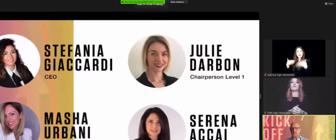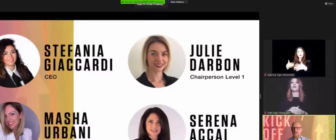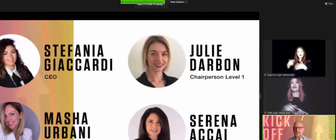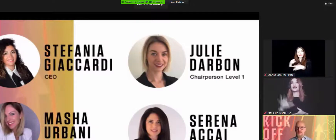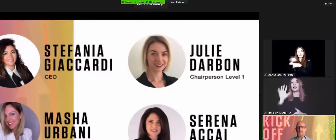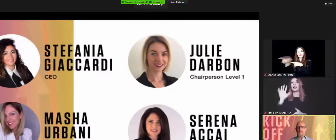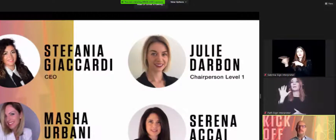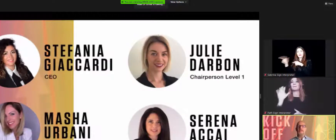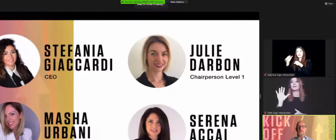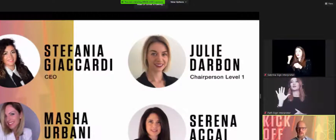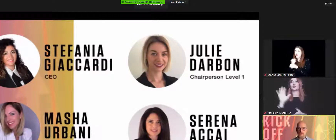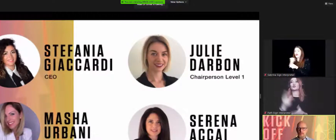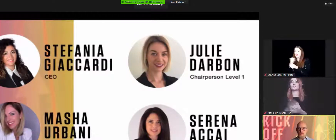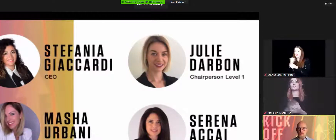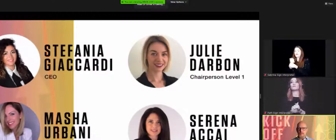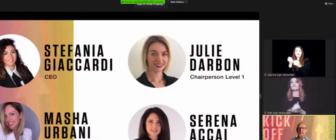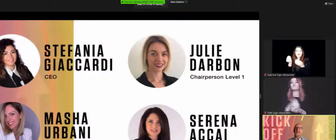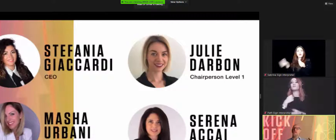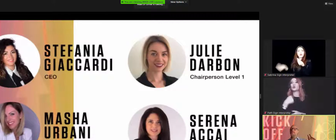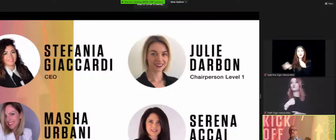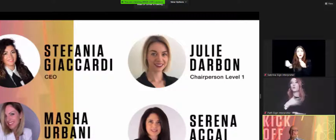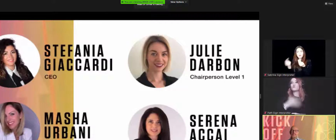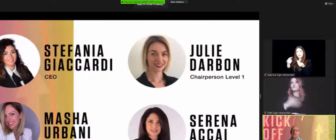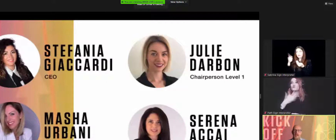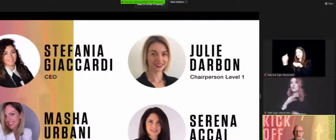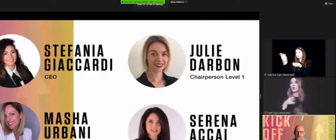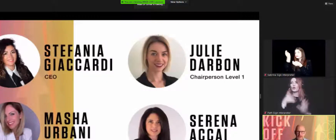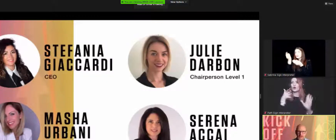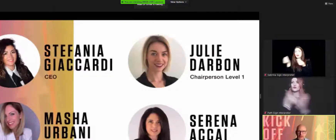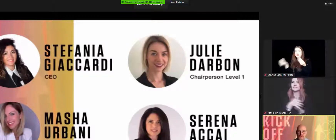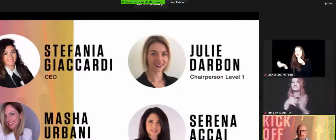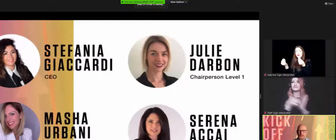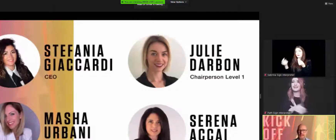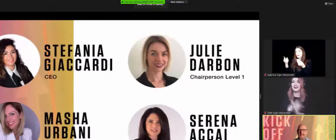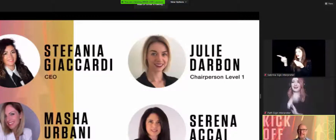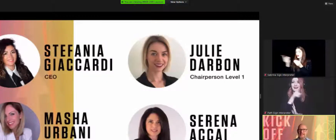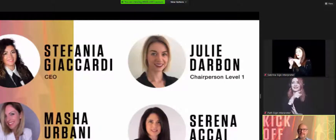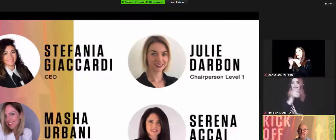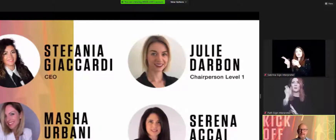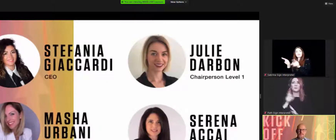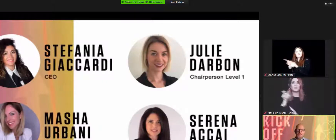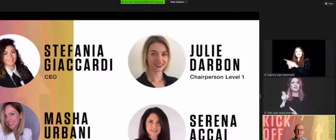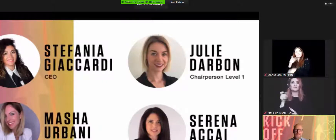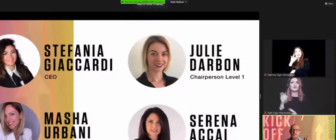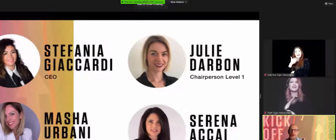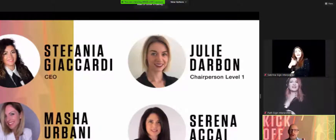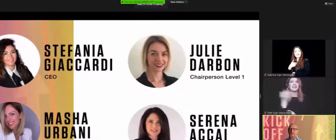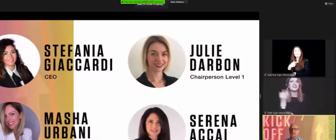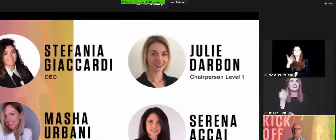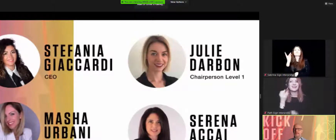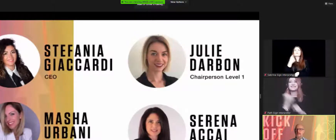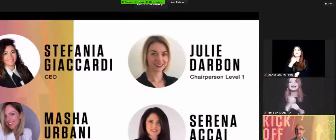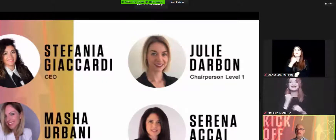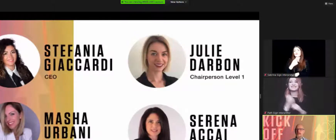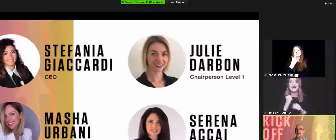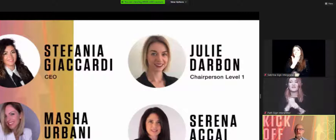doing today, it's you. They're completely going out of the comfort zone, guys. Most of